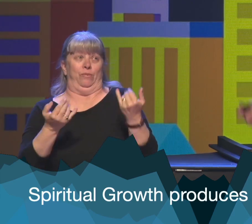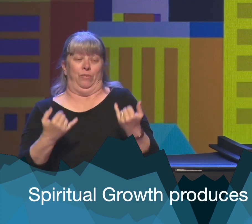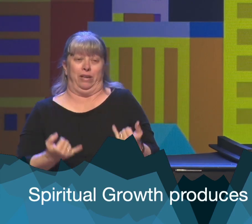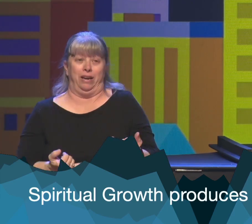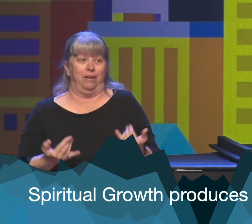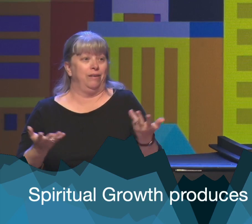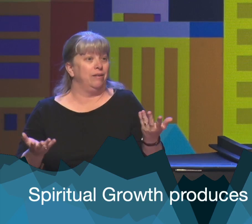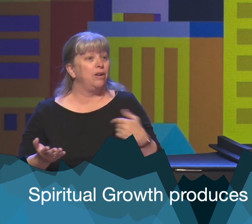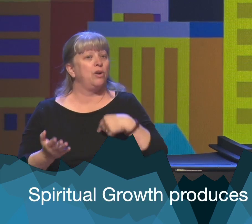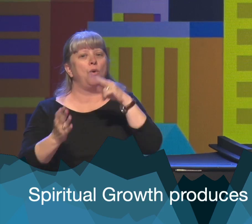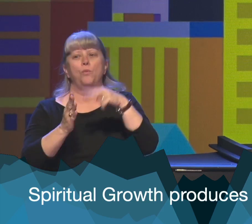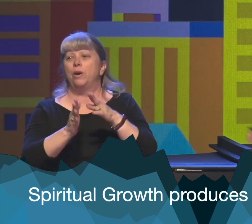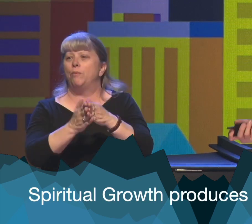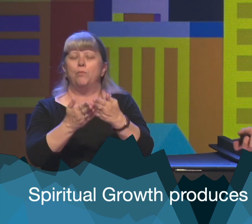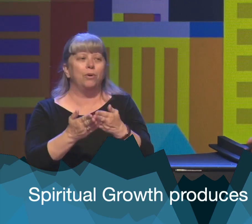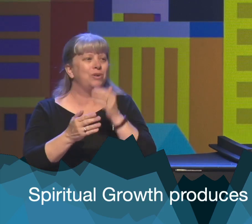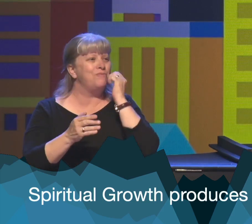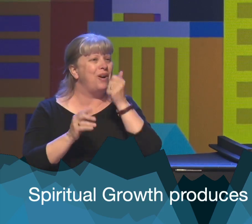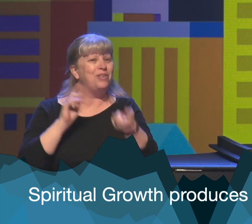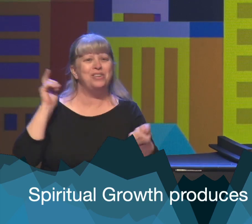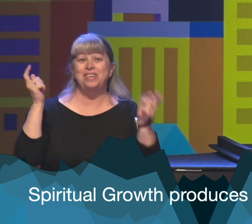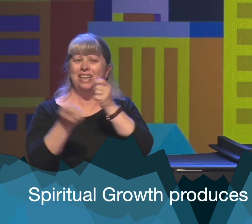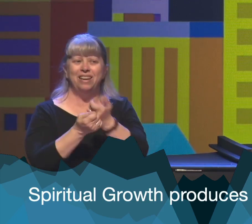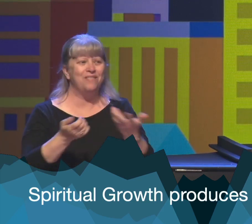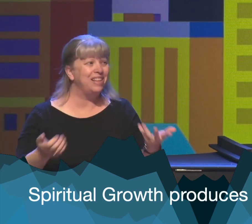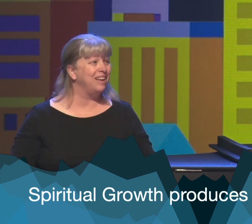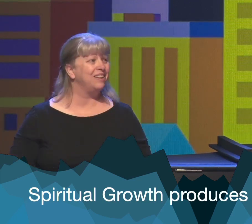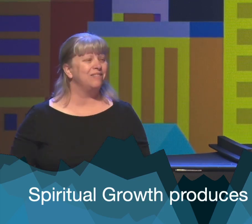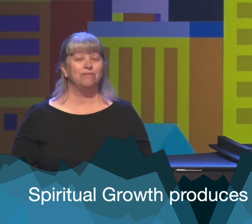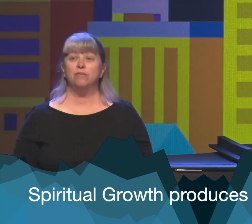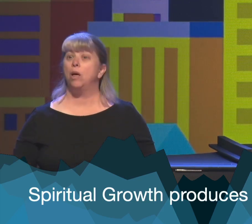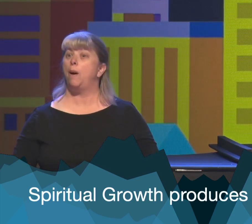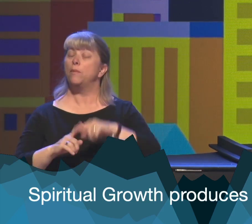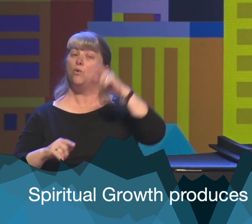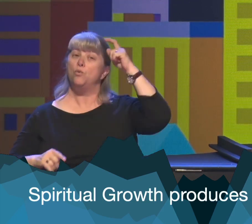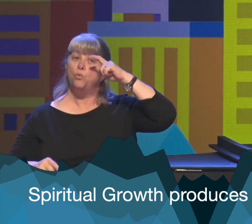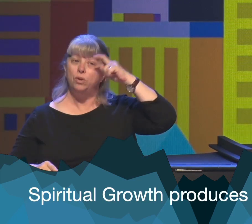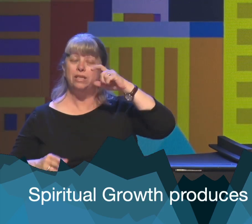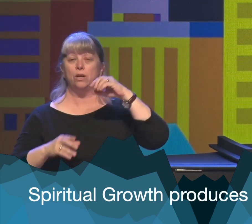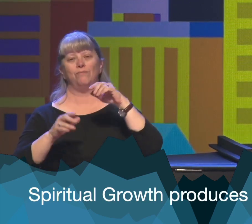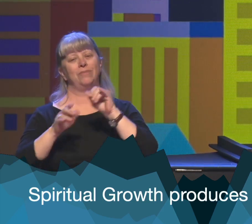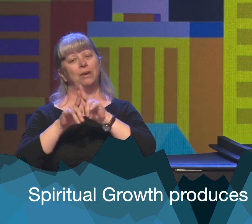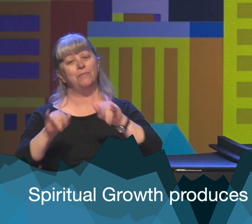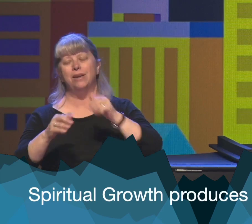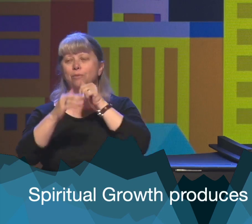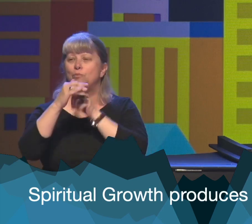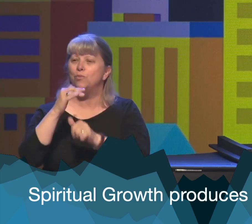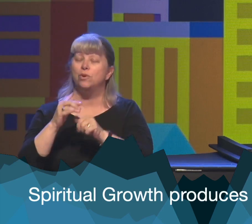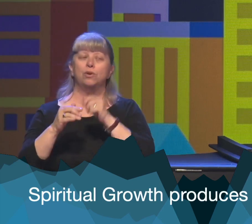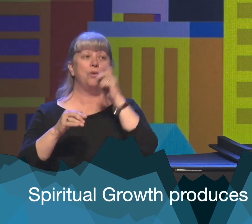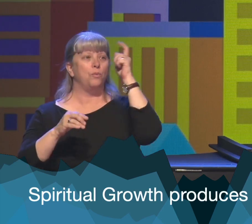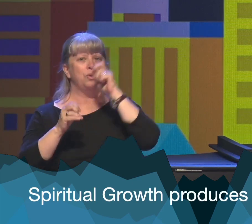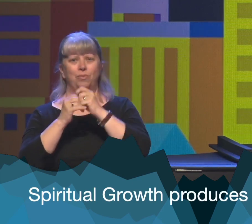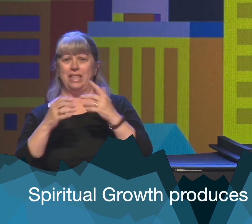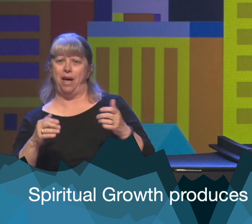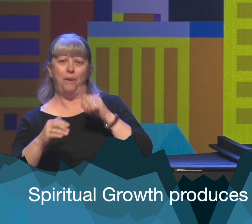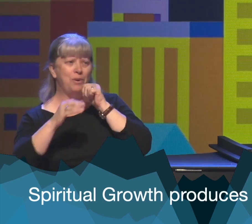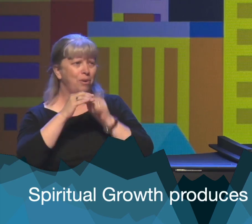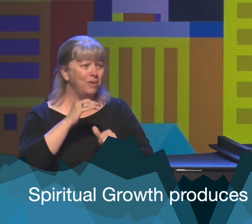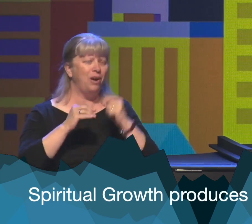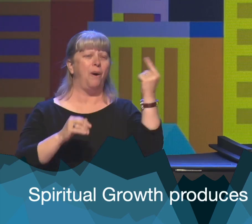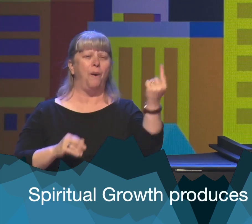read a book tomorrow that could change it all. But there's wisdom with humility. Because wisdom without humility